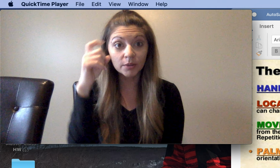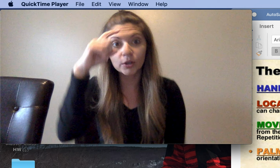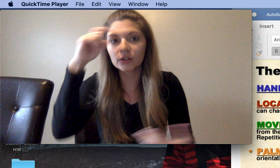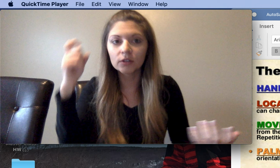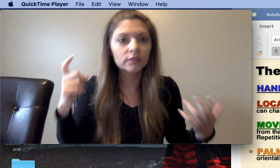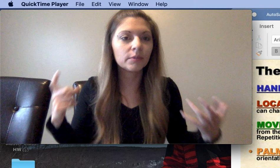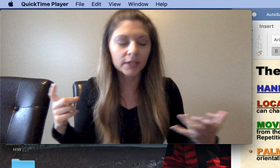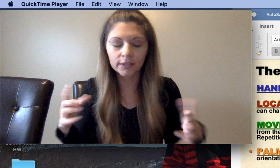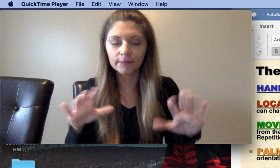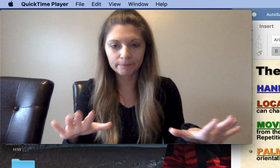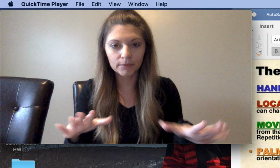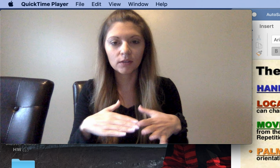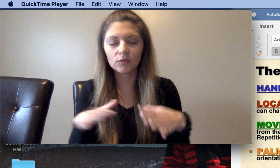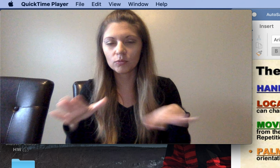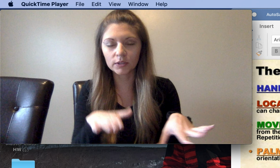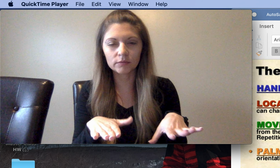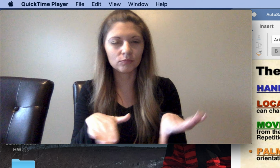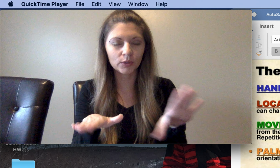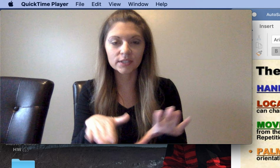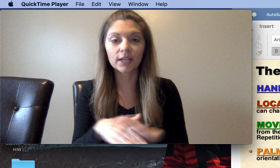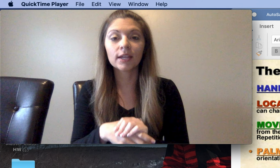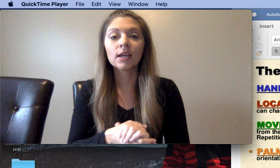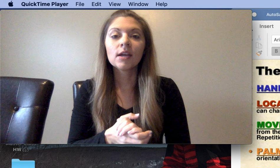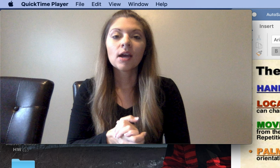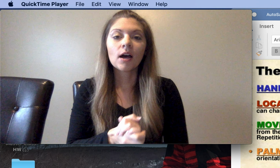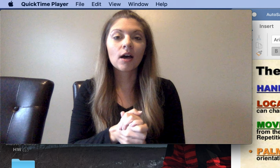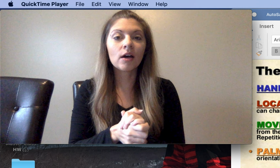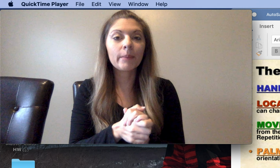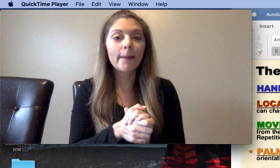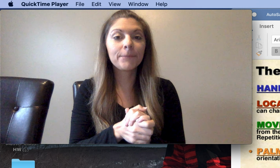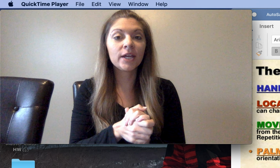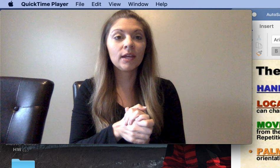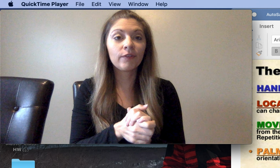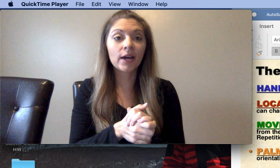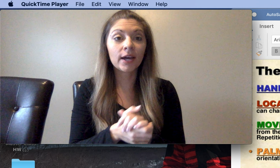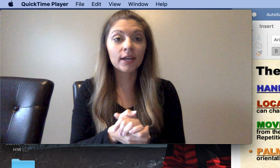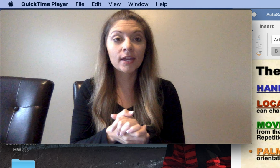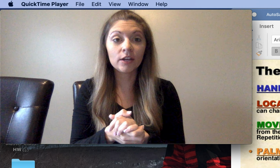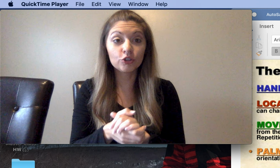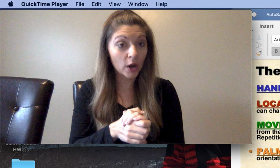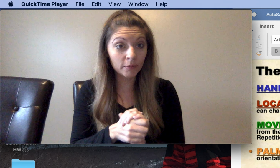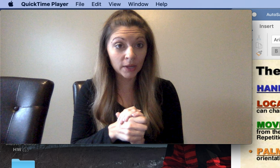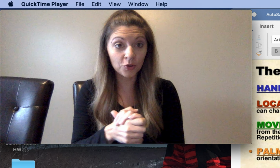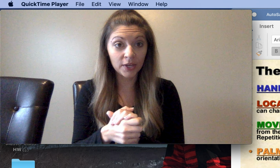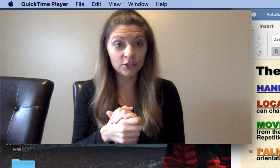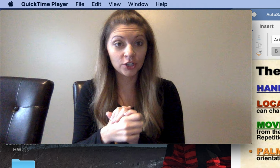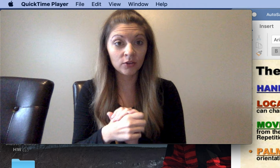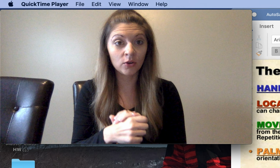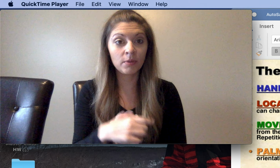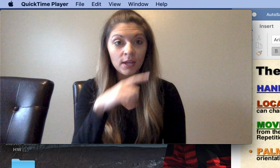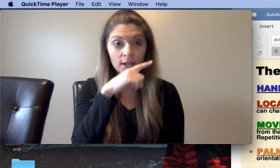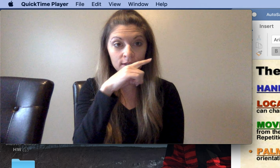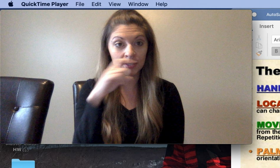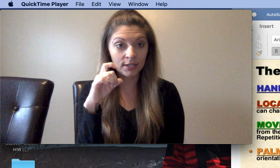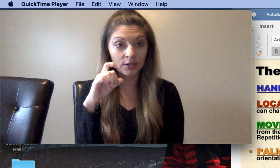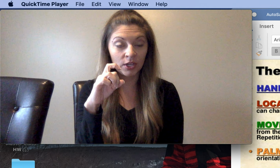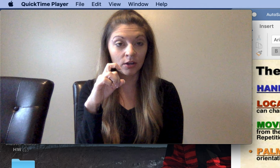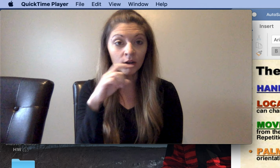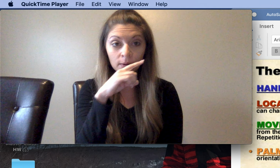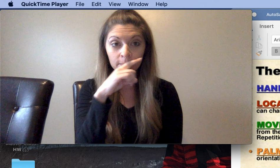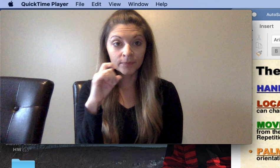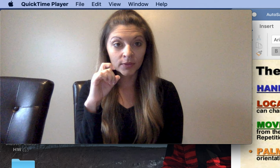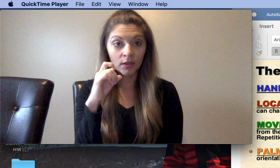love summer, depending. We'll get to that. But if I drop my location a little bit and I sign it